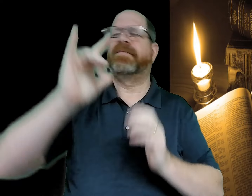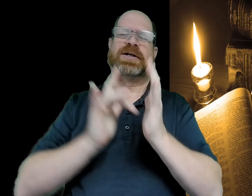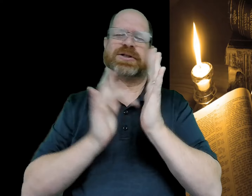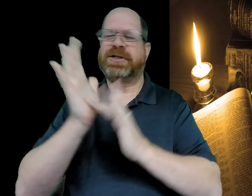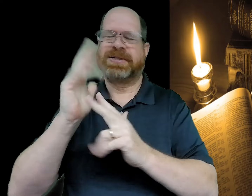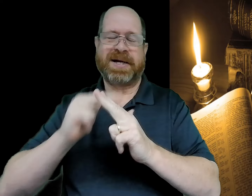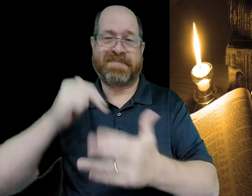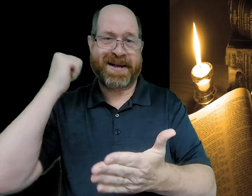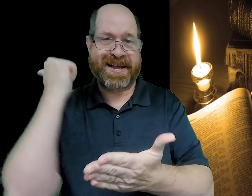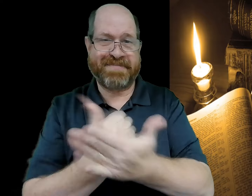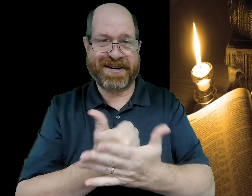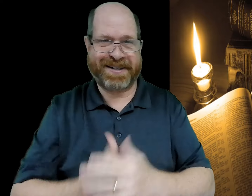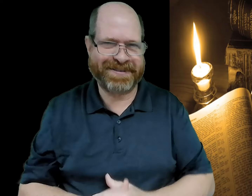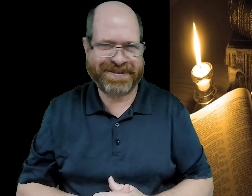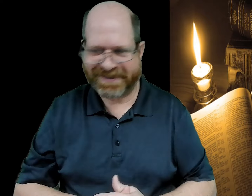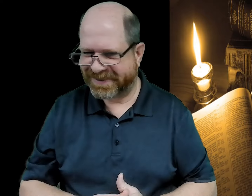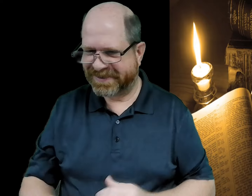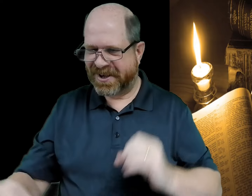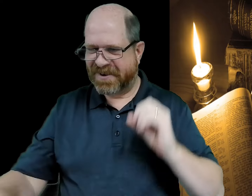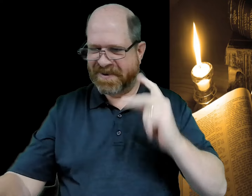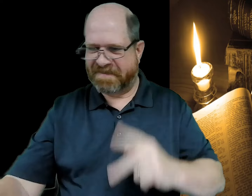in Jesus' name. Amen.